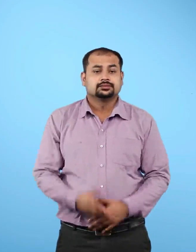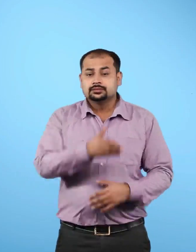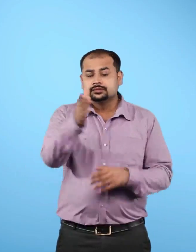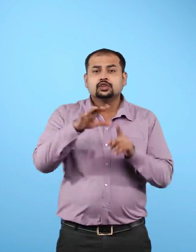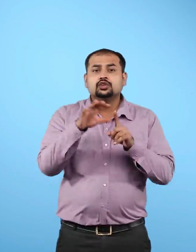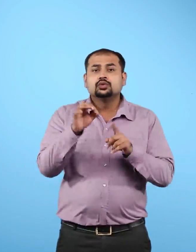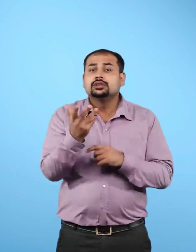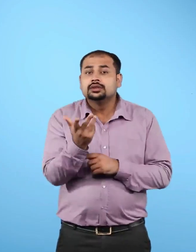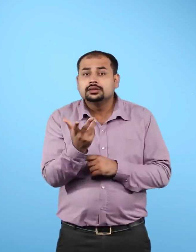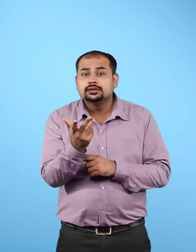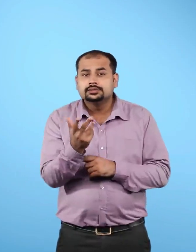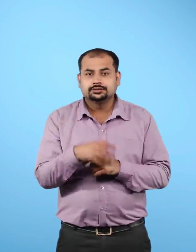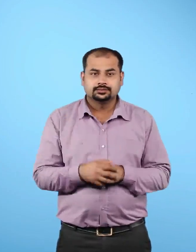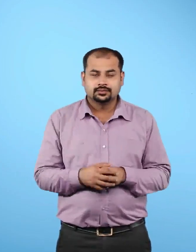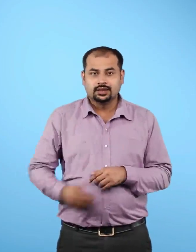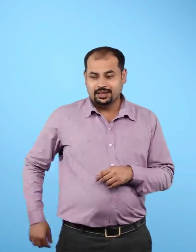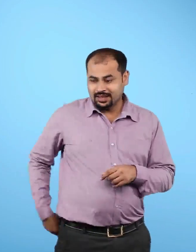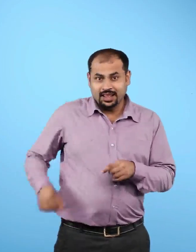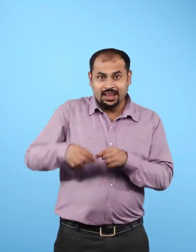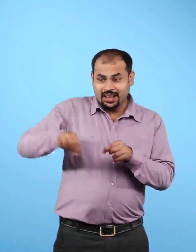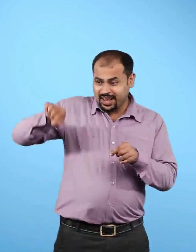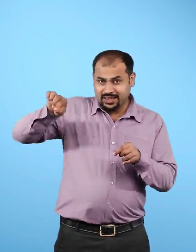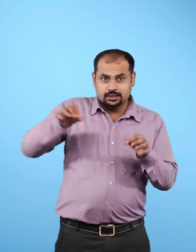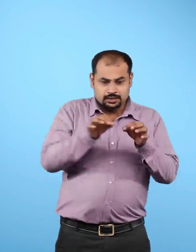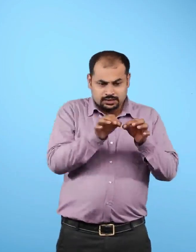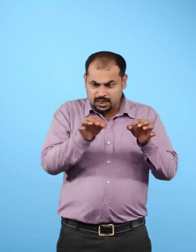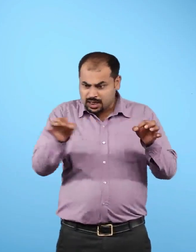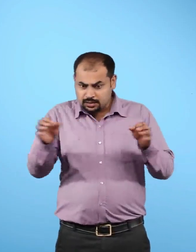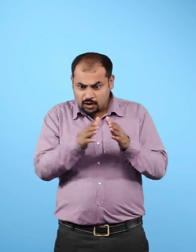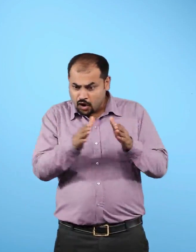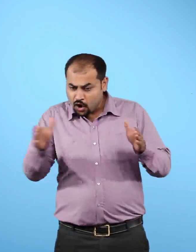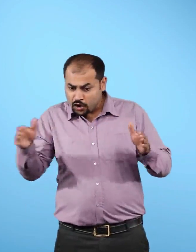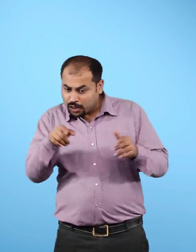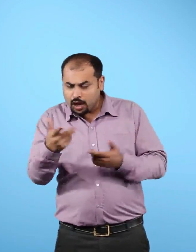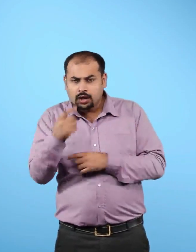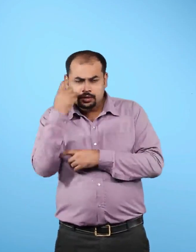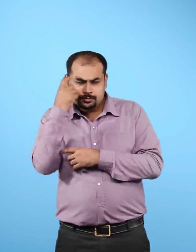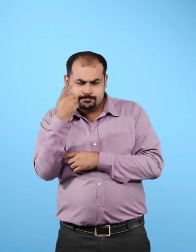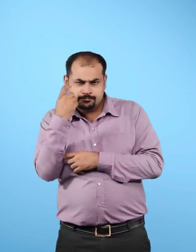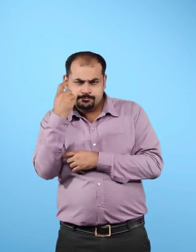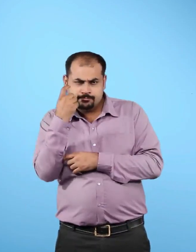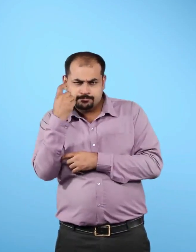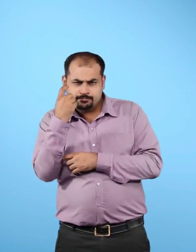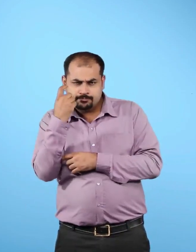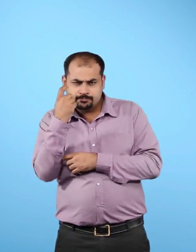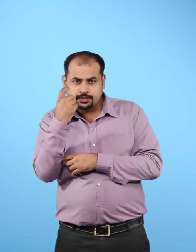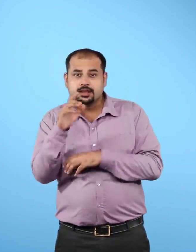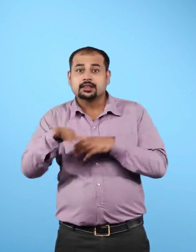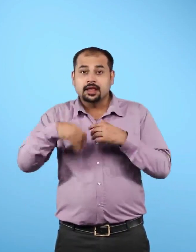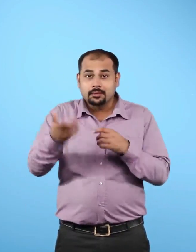Here we see some animals with tails. Guess whose tail is the longest.